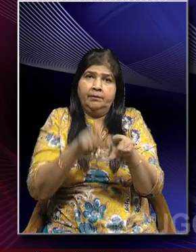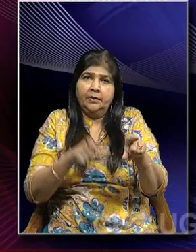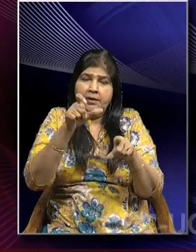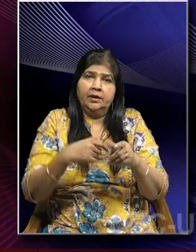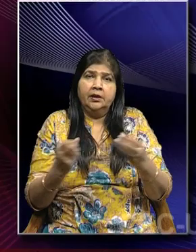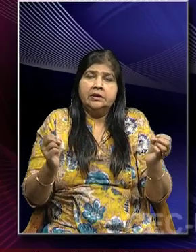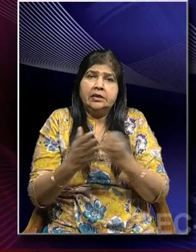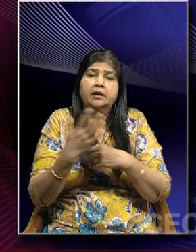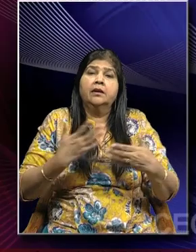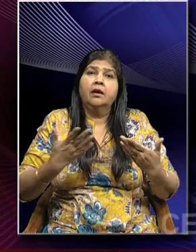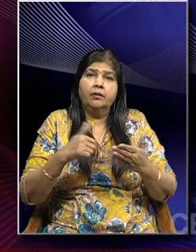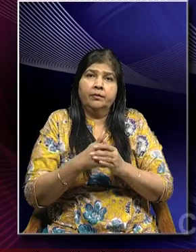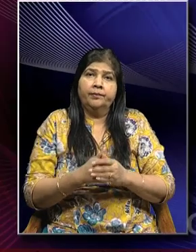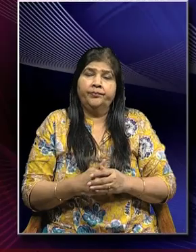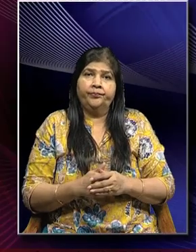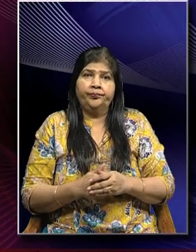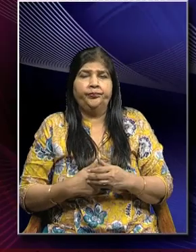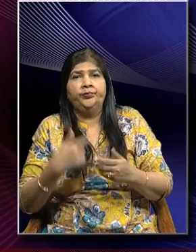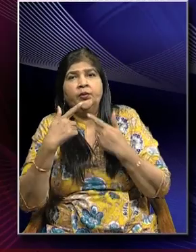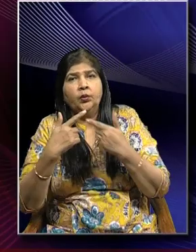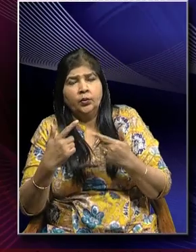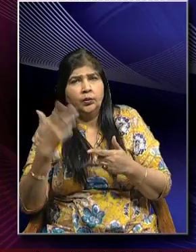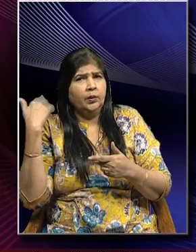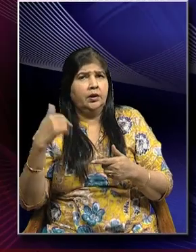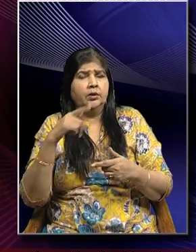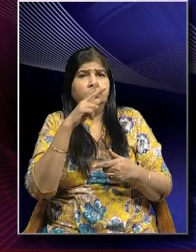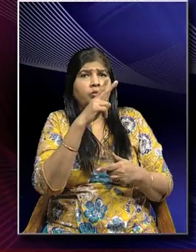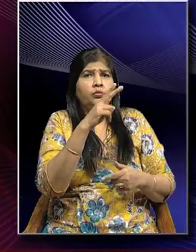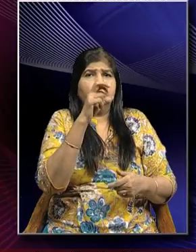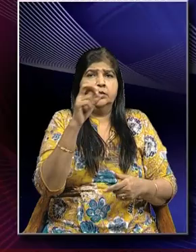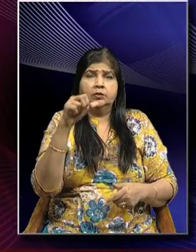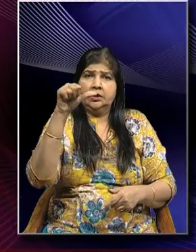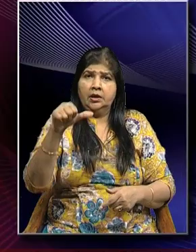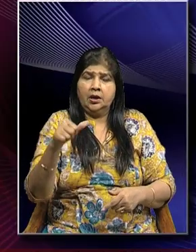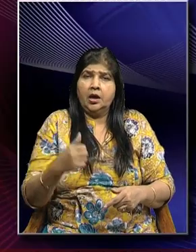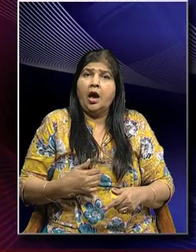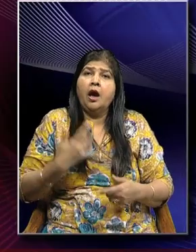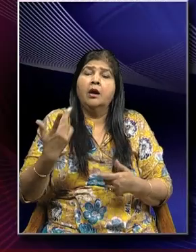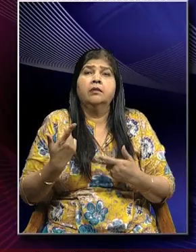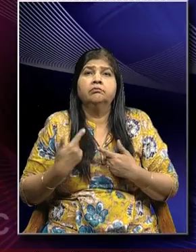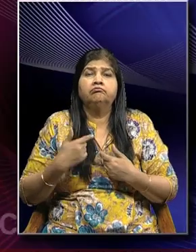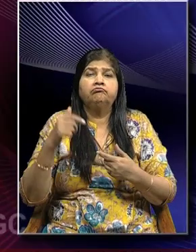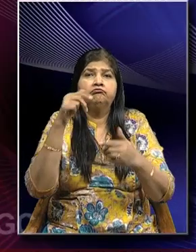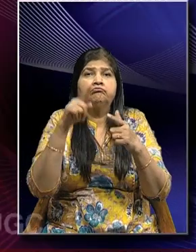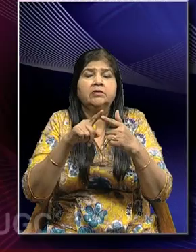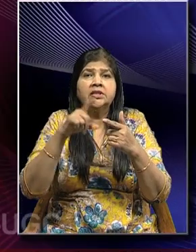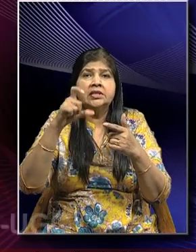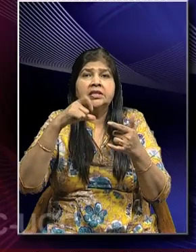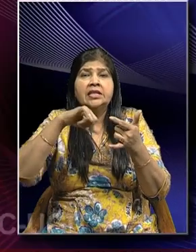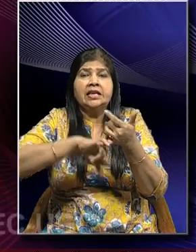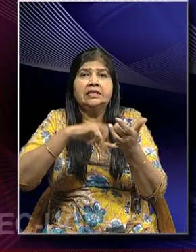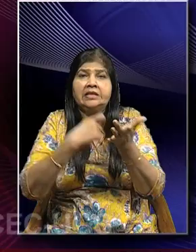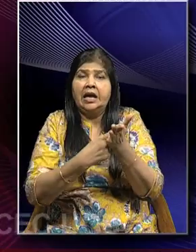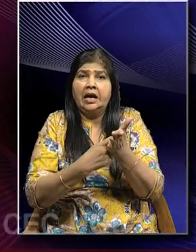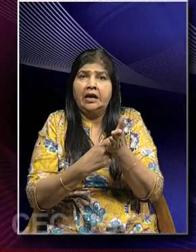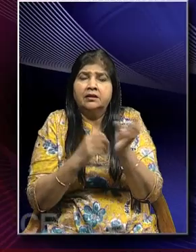way it started. So if you look at 2009, there was a voluntary CSR guidelines. Initially it was